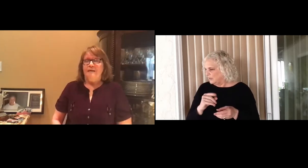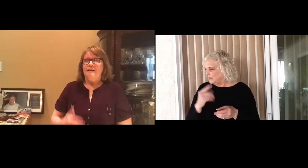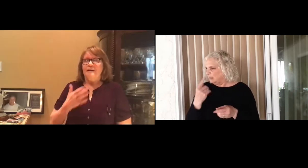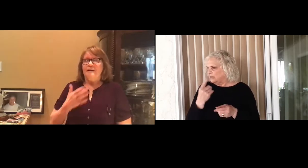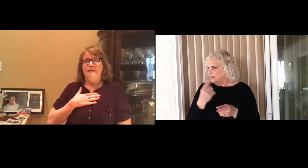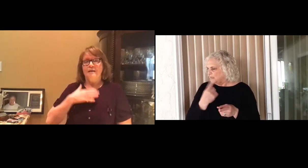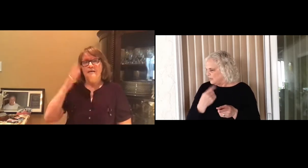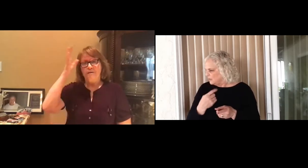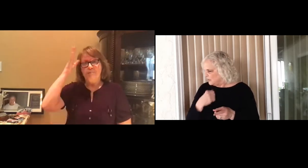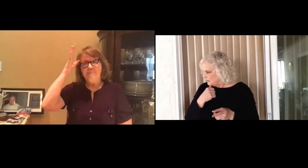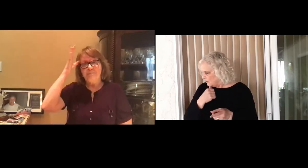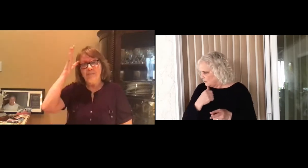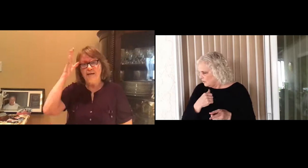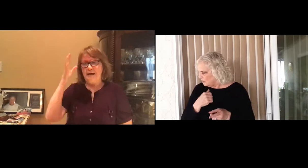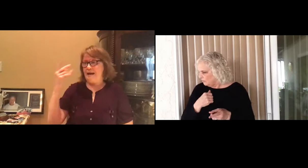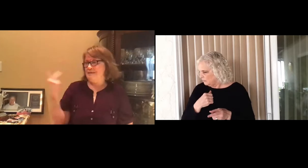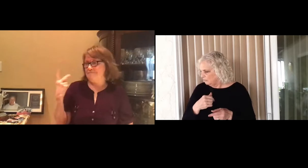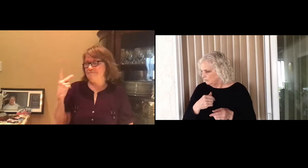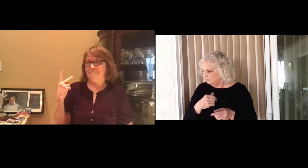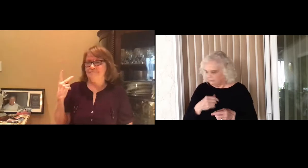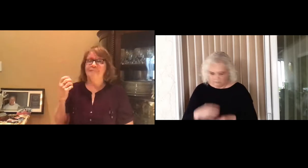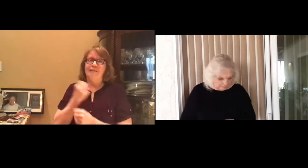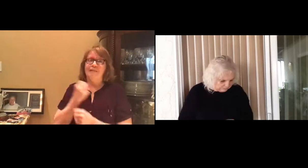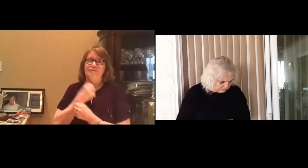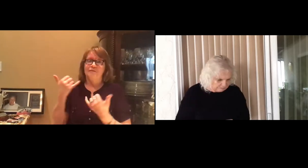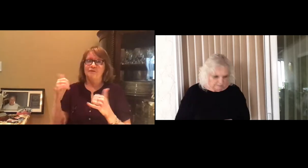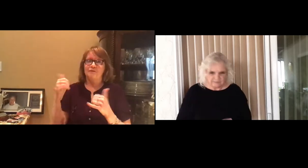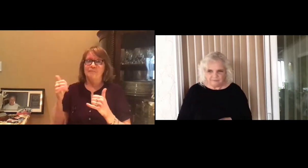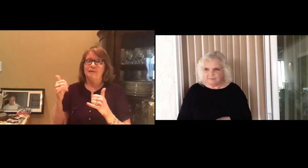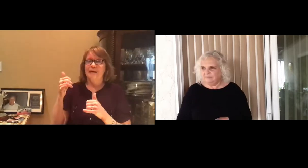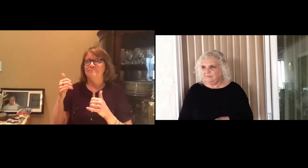My dad and I loved to play pranks on each other.